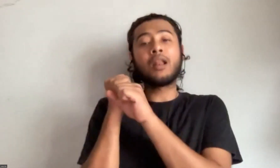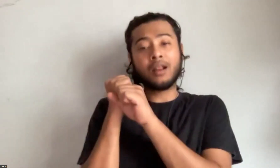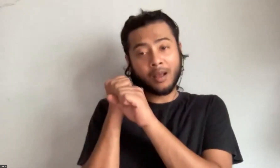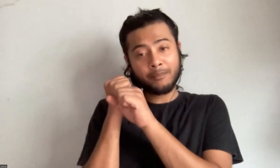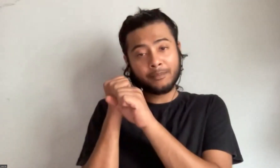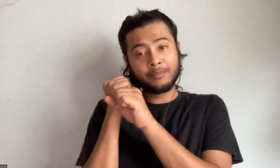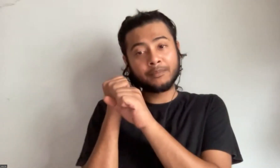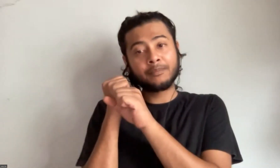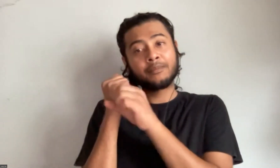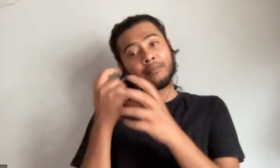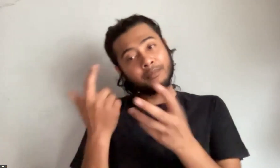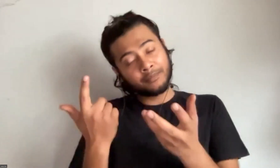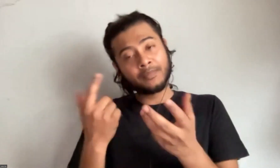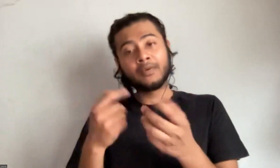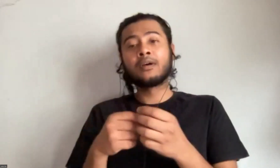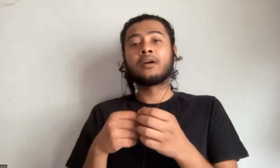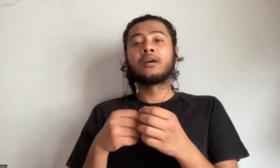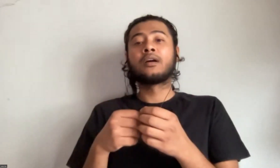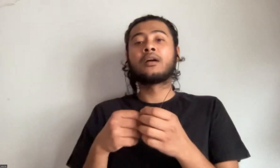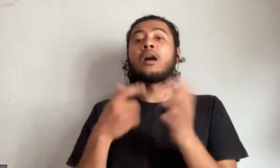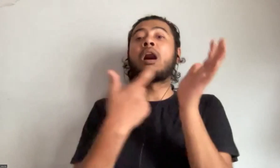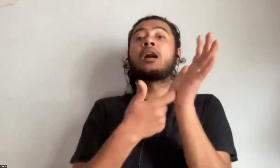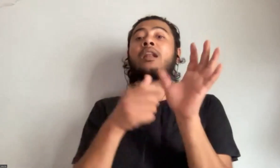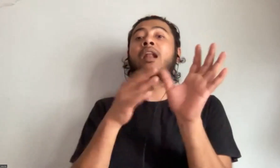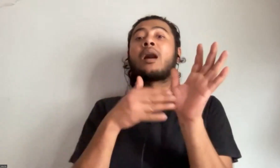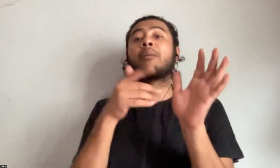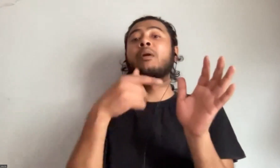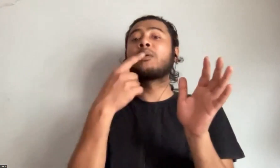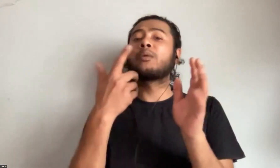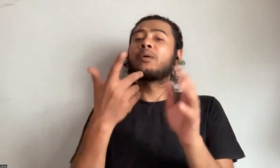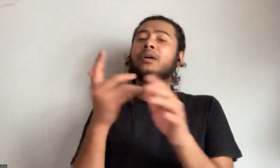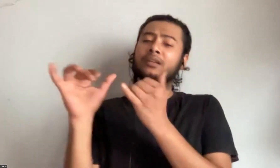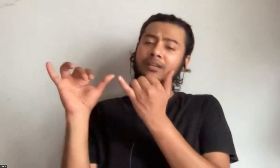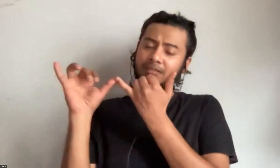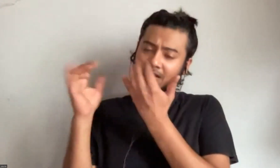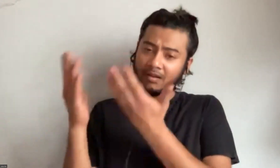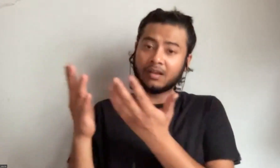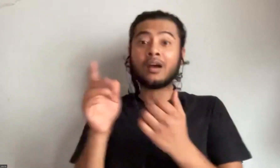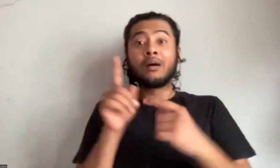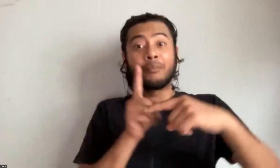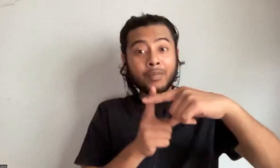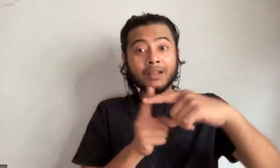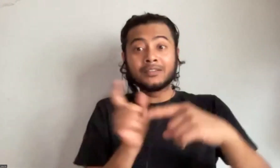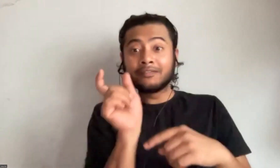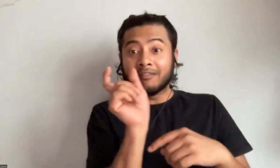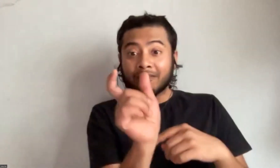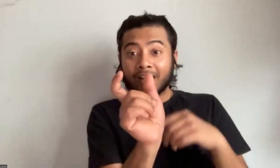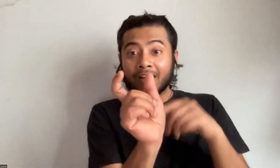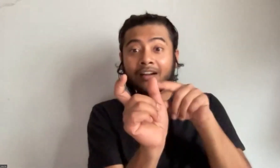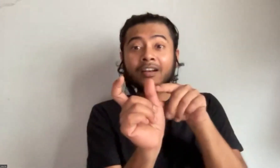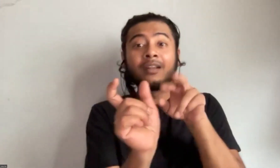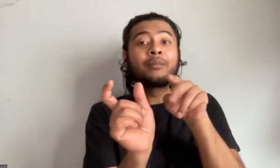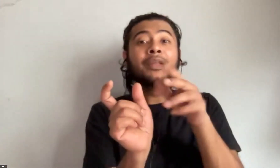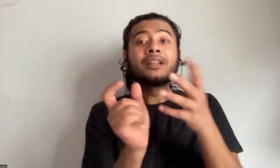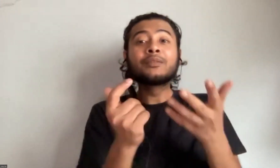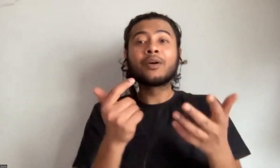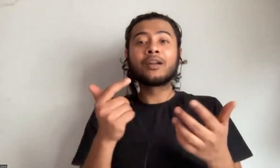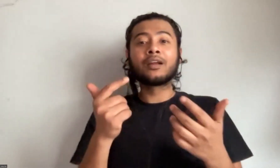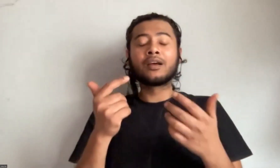it is somebody who gives pleasure to all of us, who gives supreme happiness to all of us. Actually, that is the